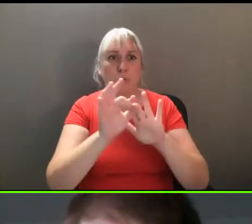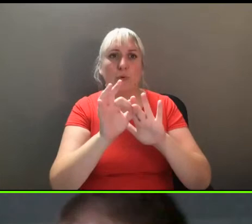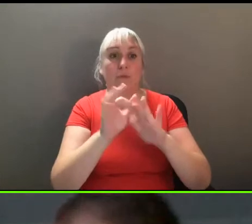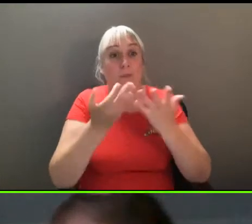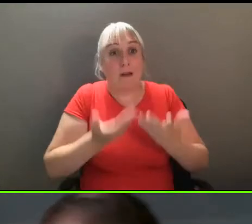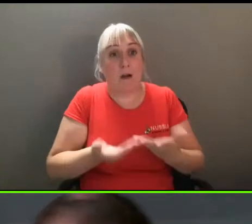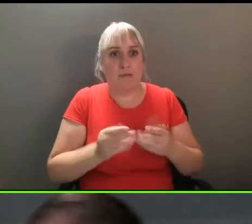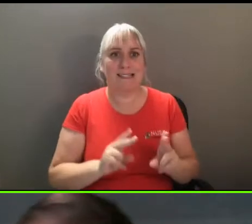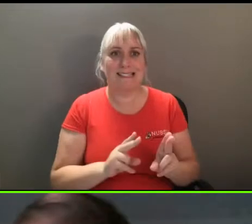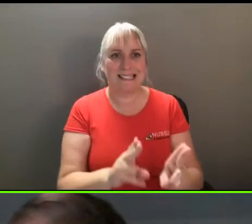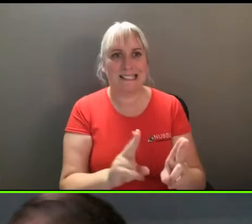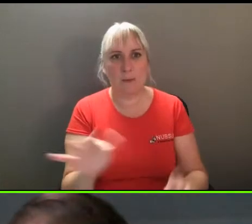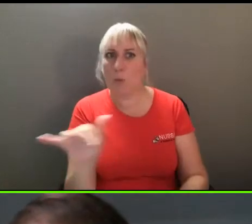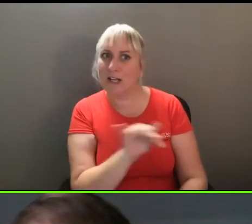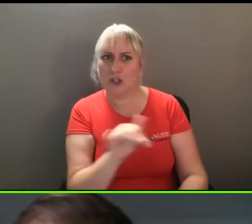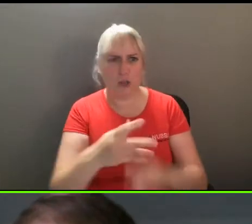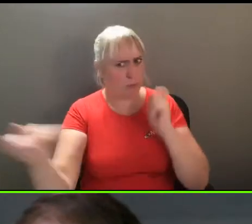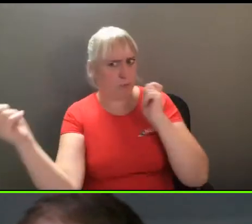and descriptors?